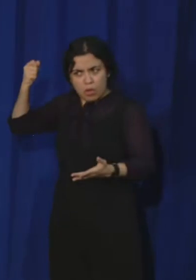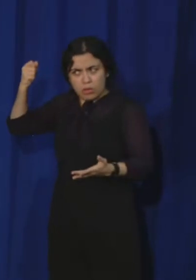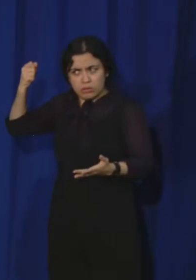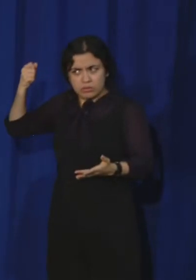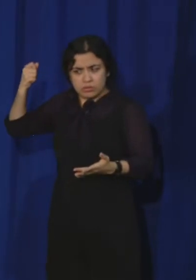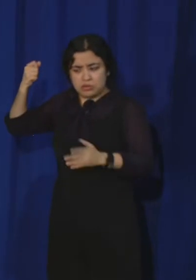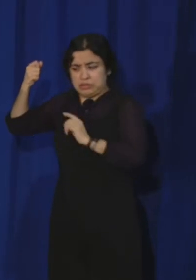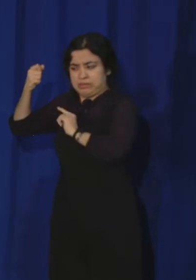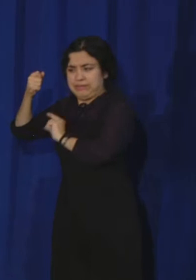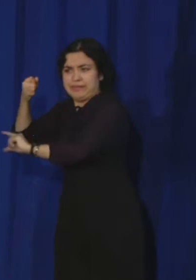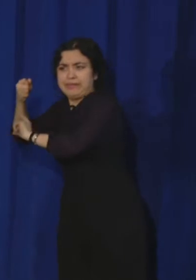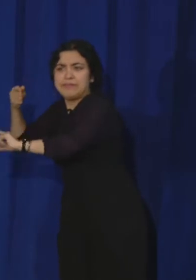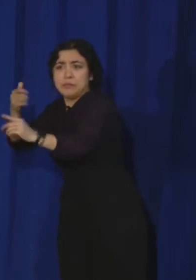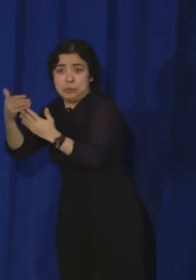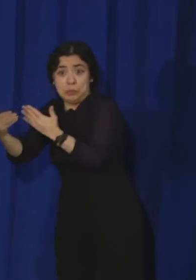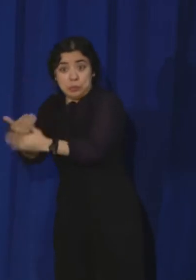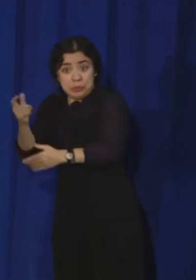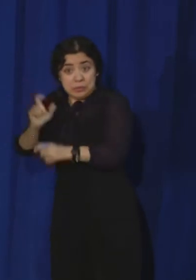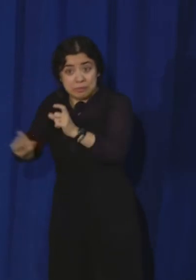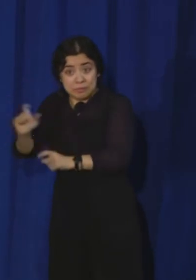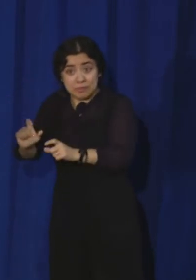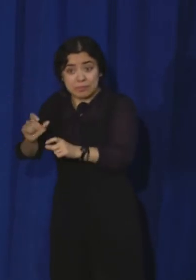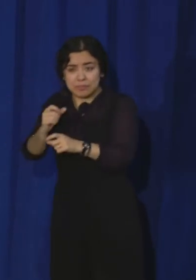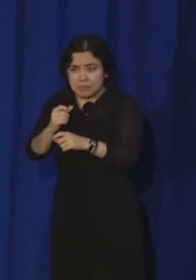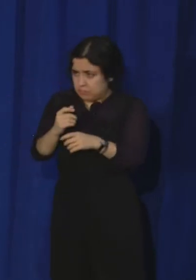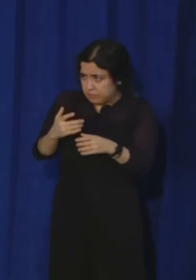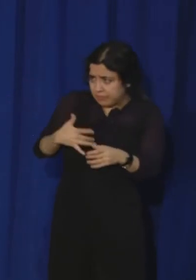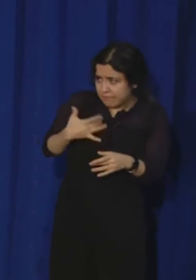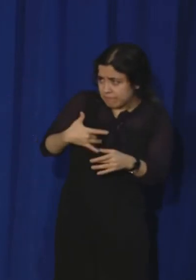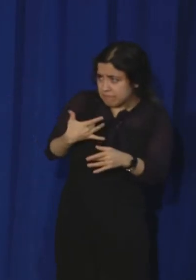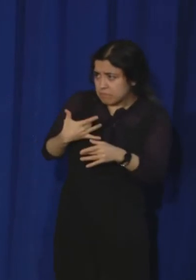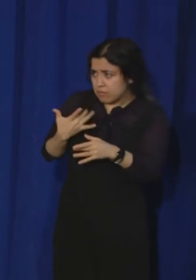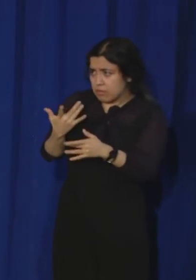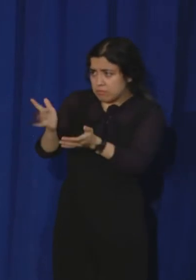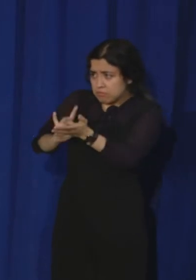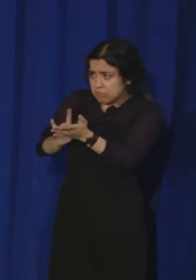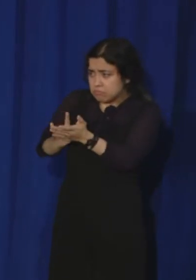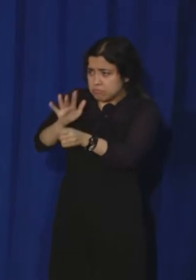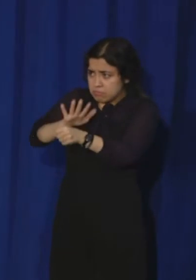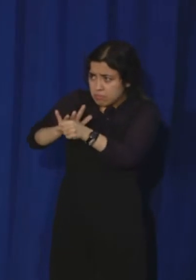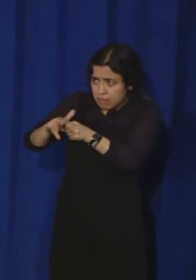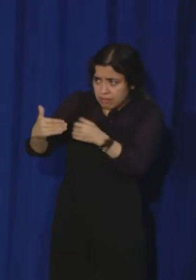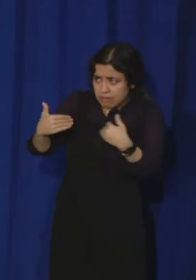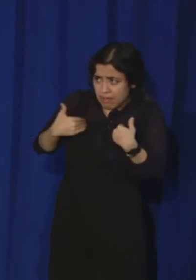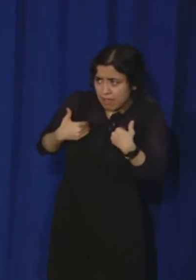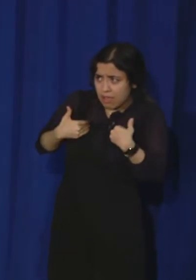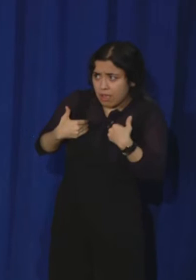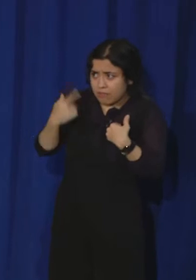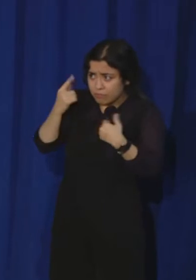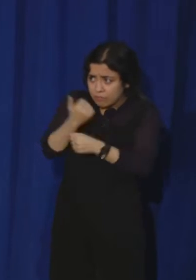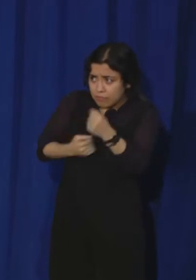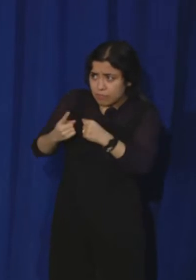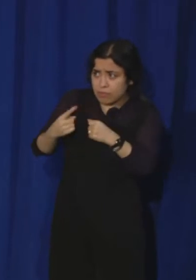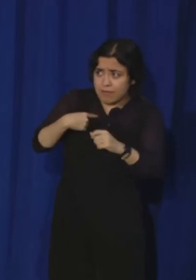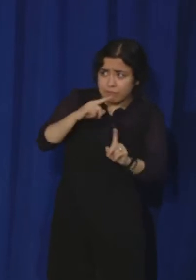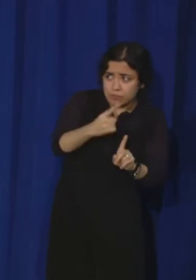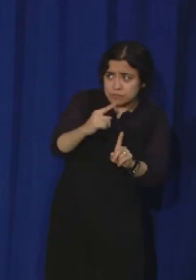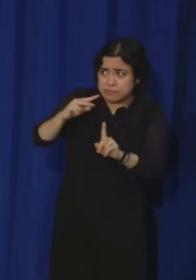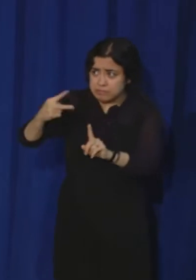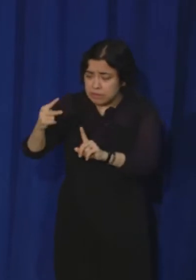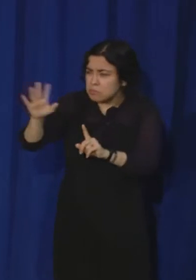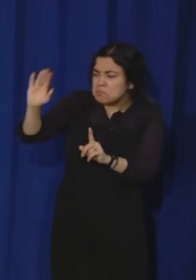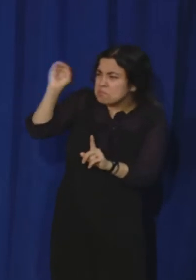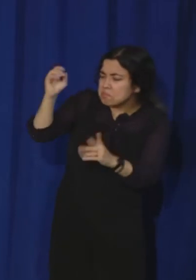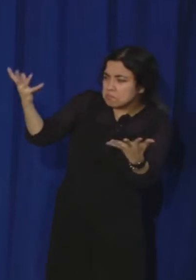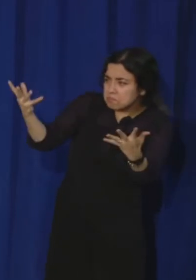The production has ramped up, so they're confident there's enough supply for the second doses for everyone. What are your thoughts on that? Absolutely. So let me